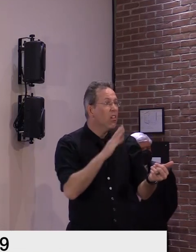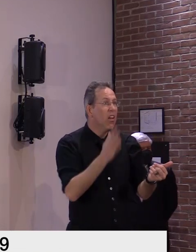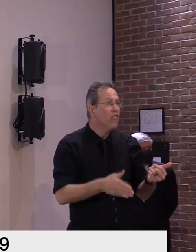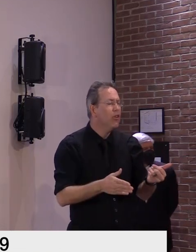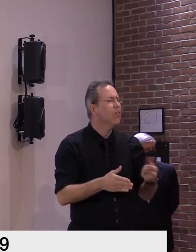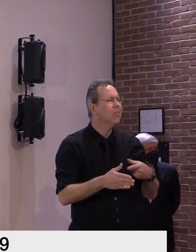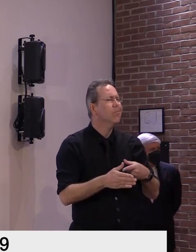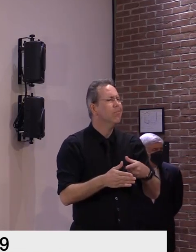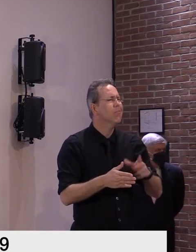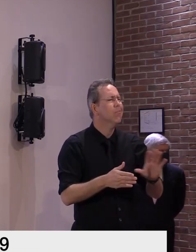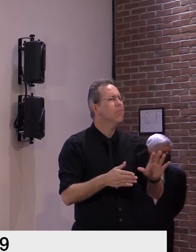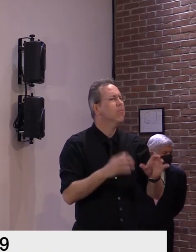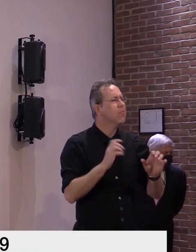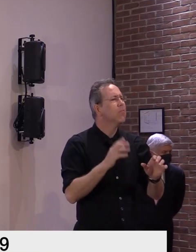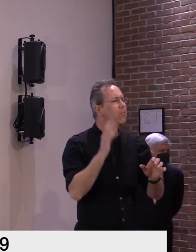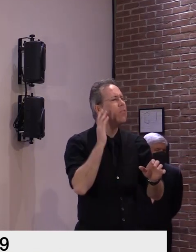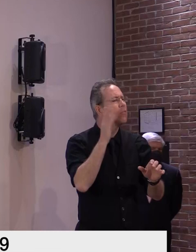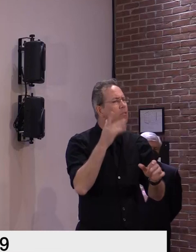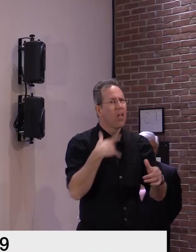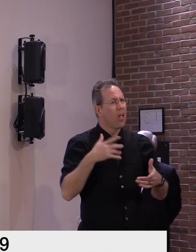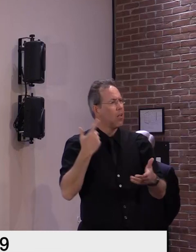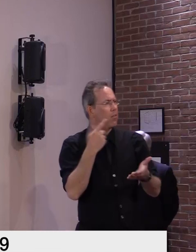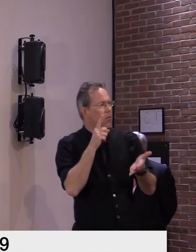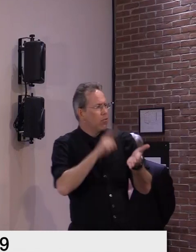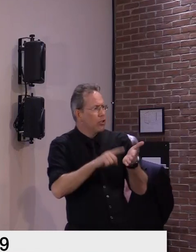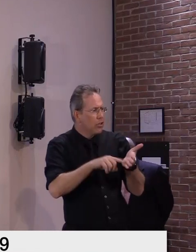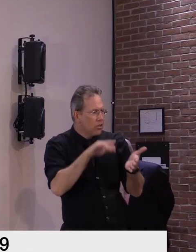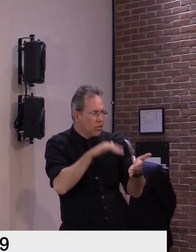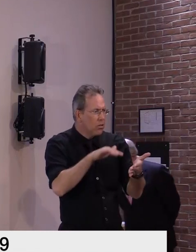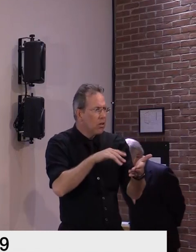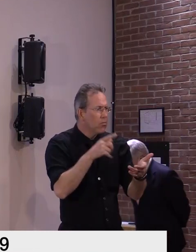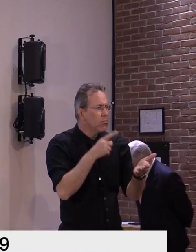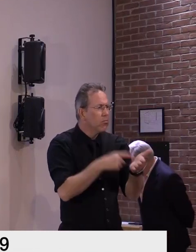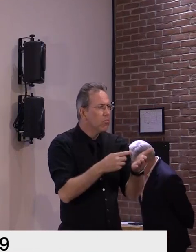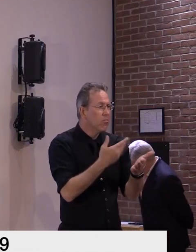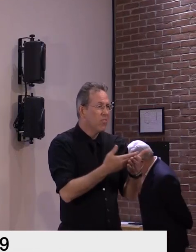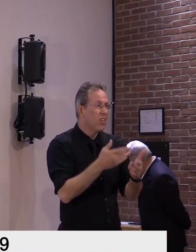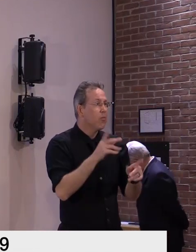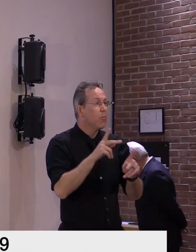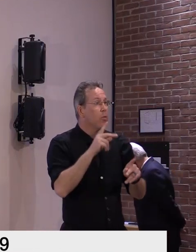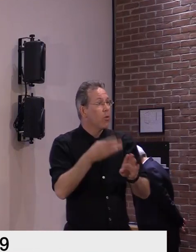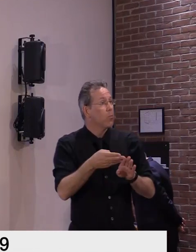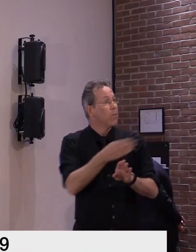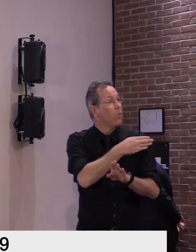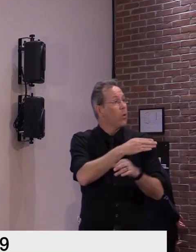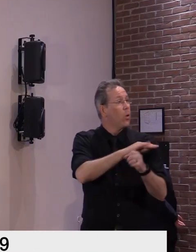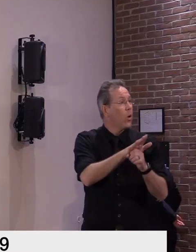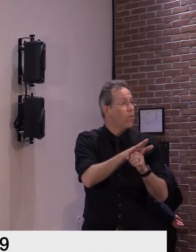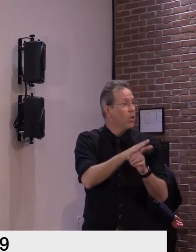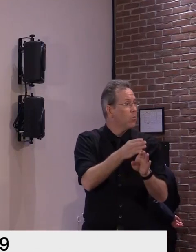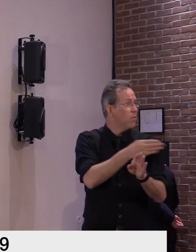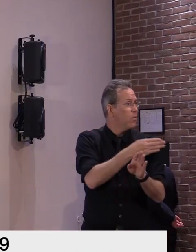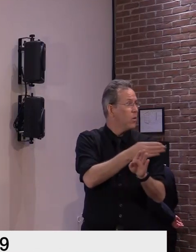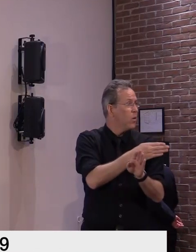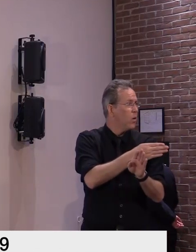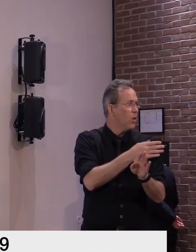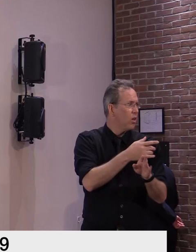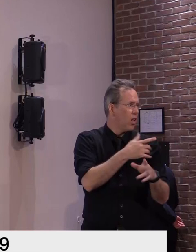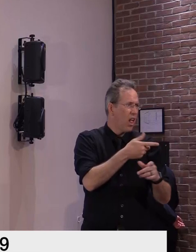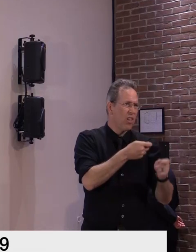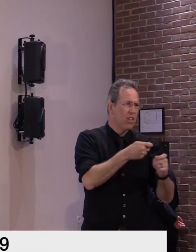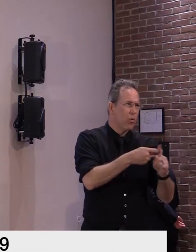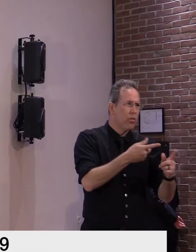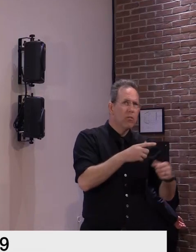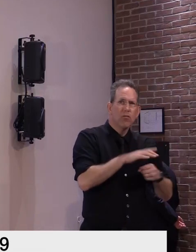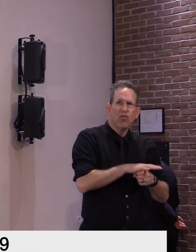us what the pre-COVID status of individuals were in terms of how they dealt with stresses in